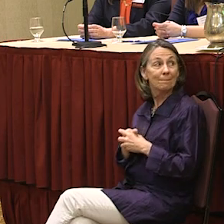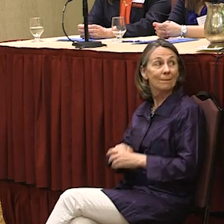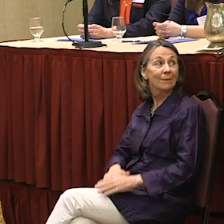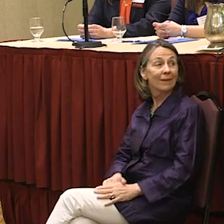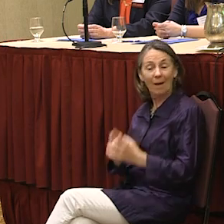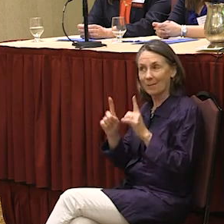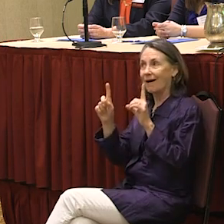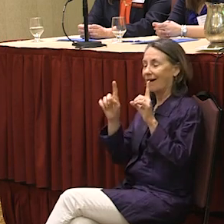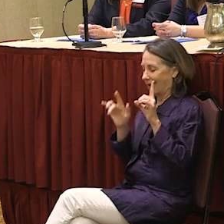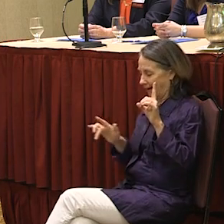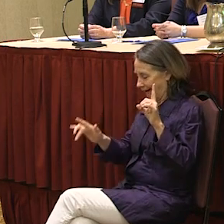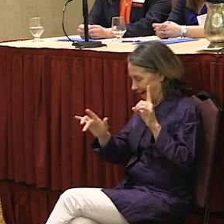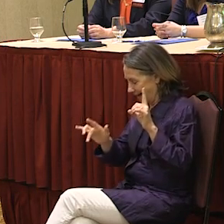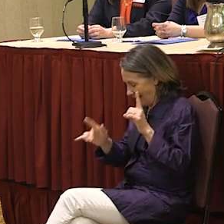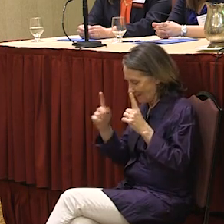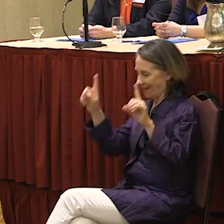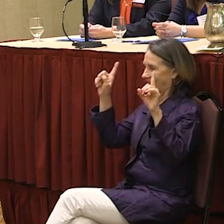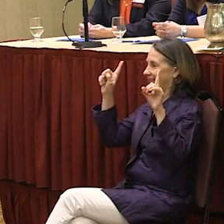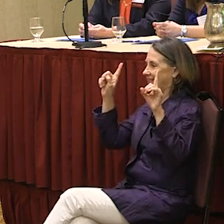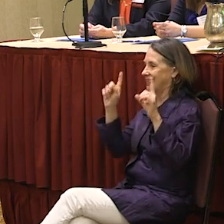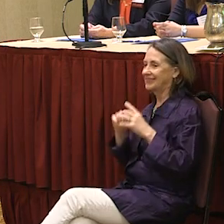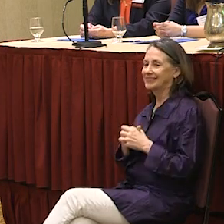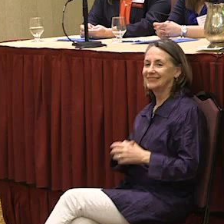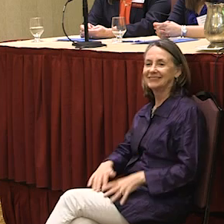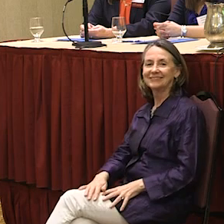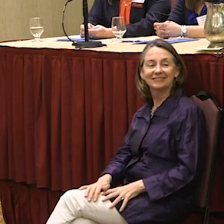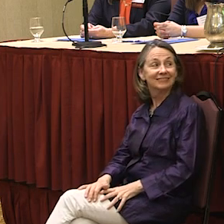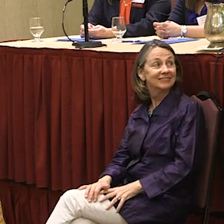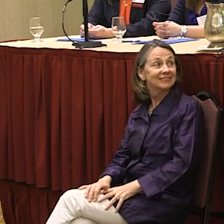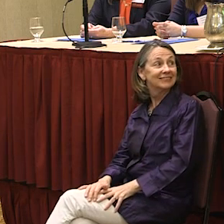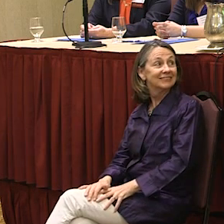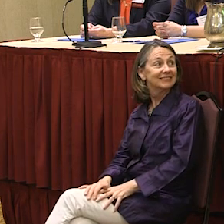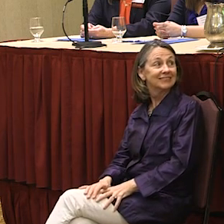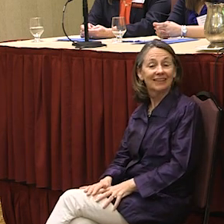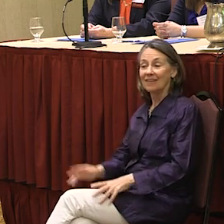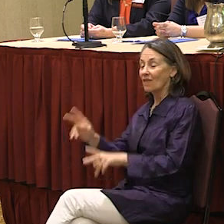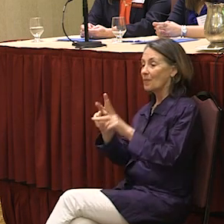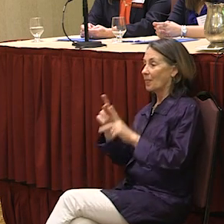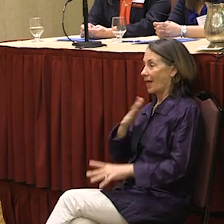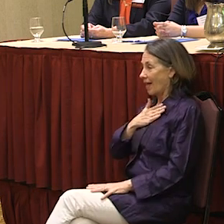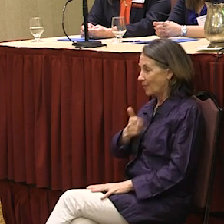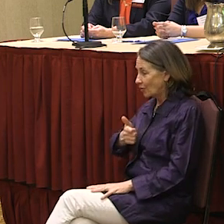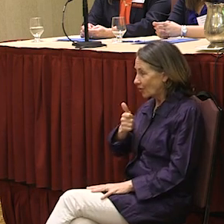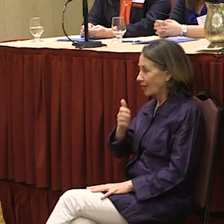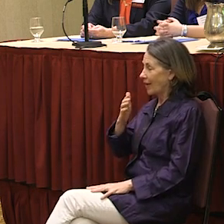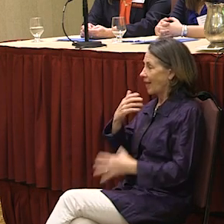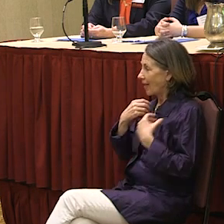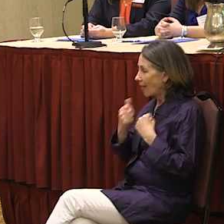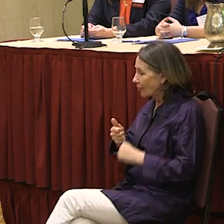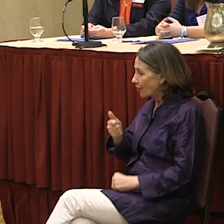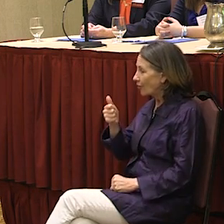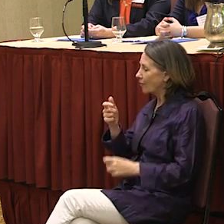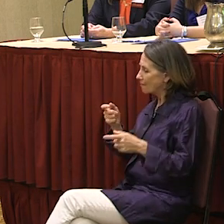it out. So how the Community Health Network helps? People live happier, healthier lives. They learn